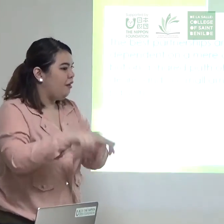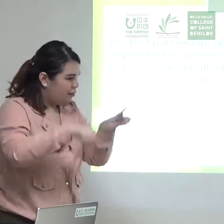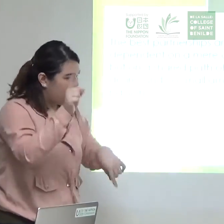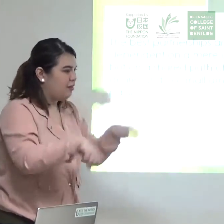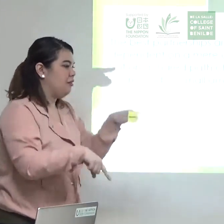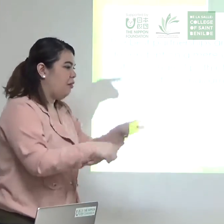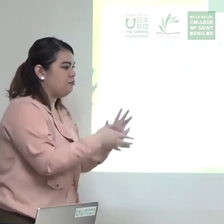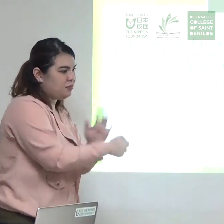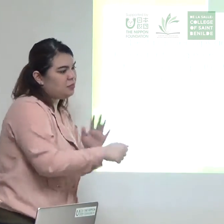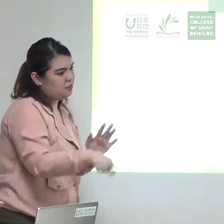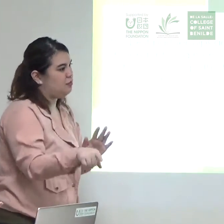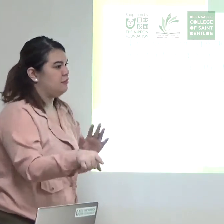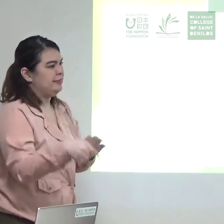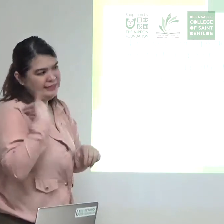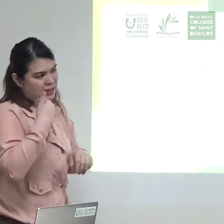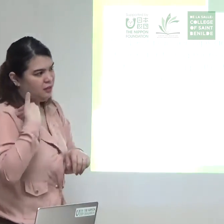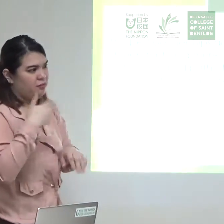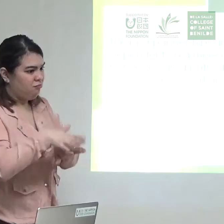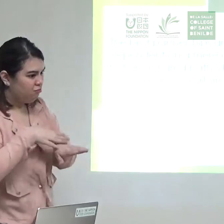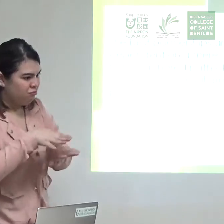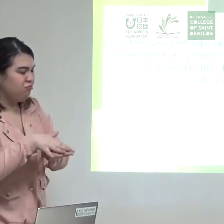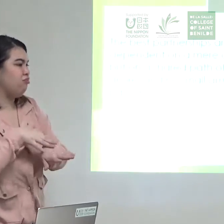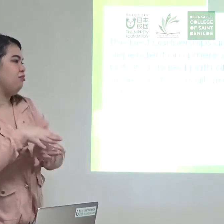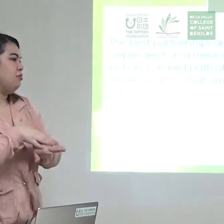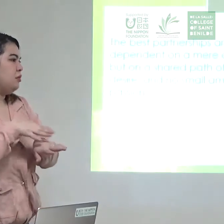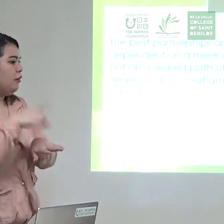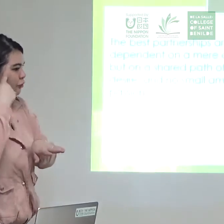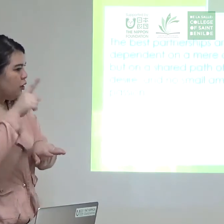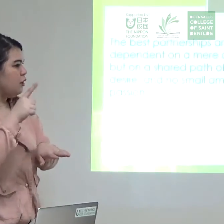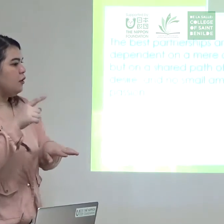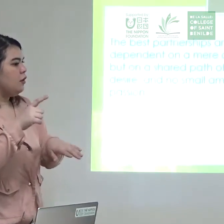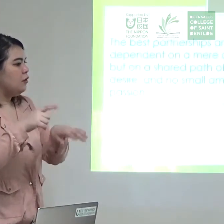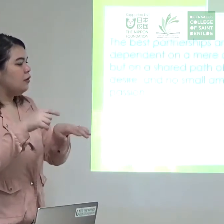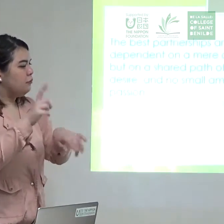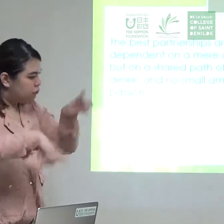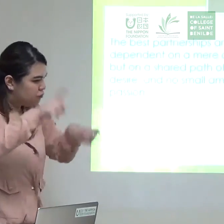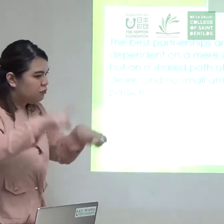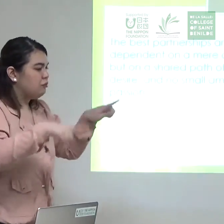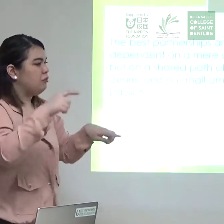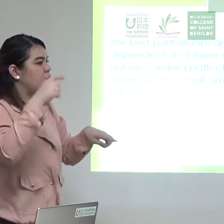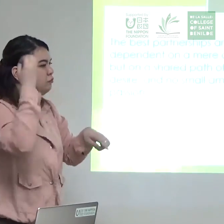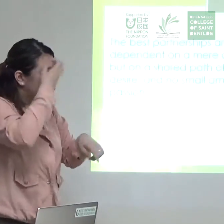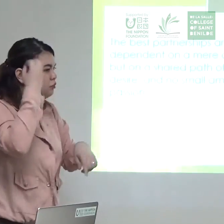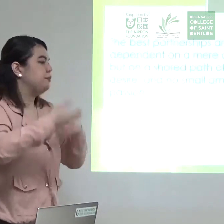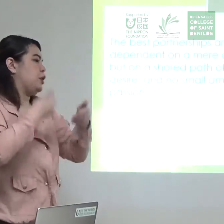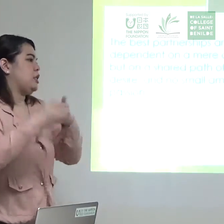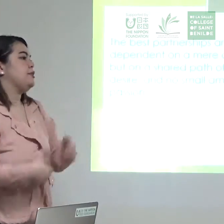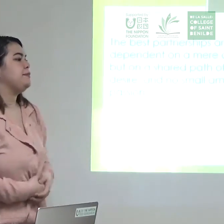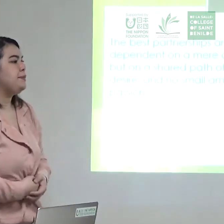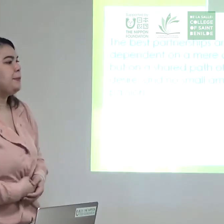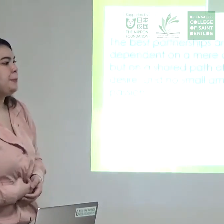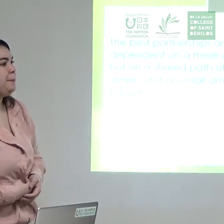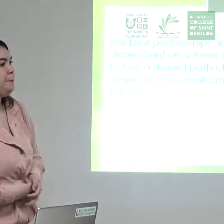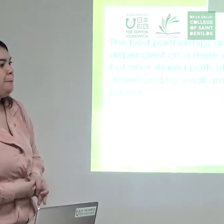differences and the varying degrees of their learning and thinking process.